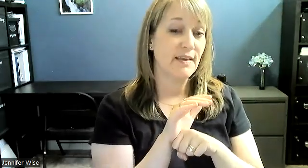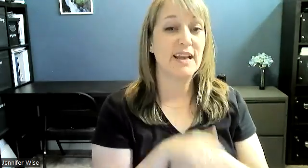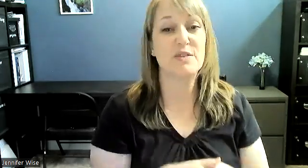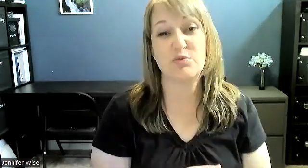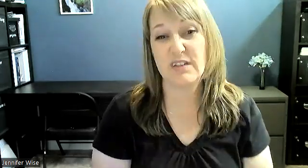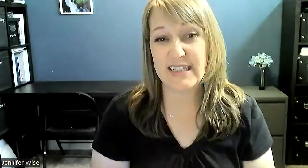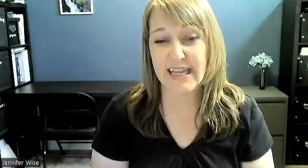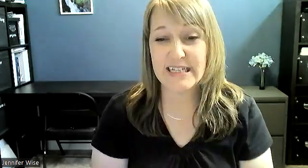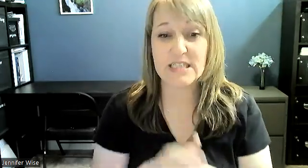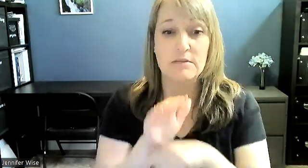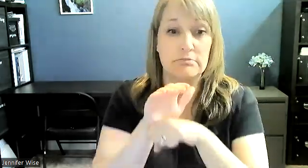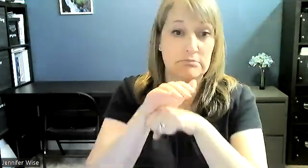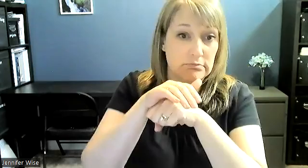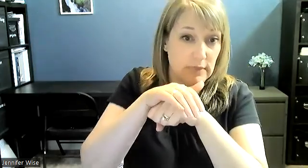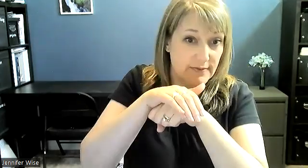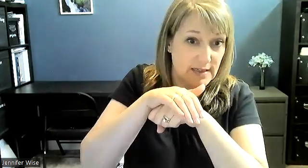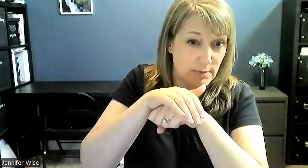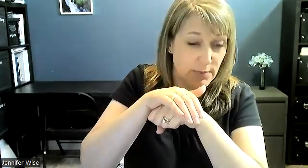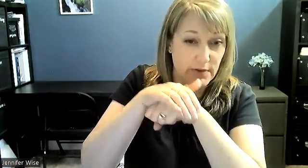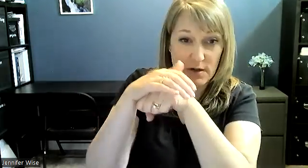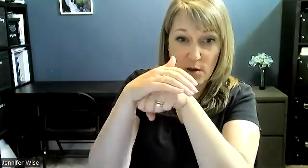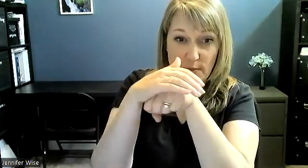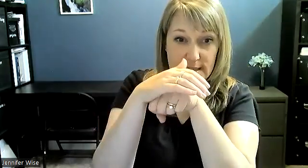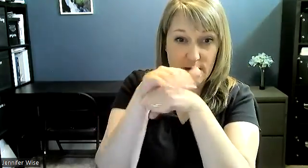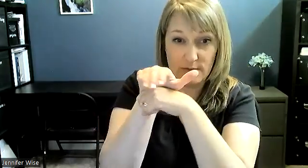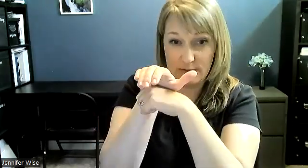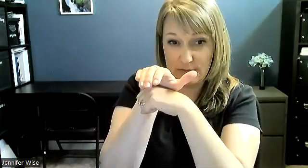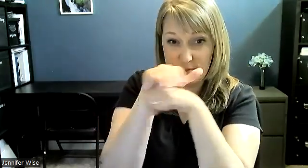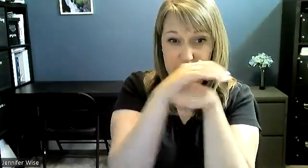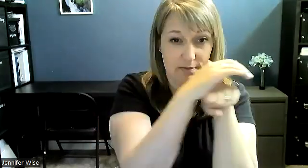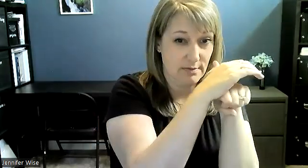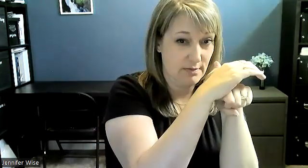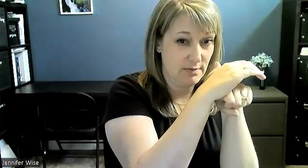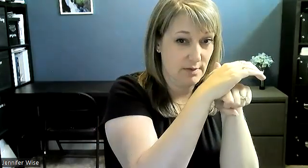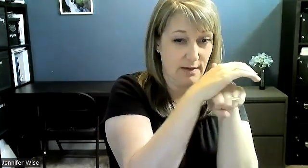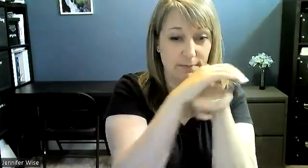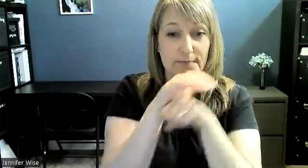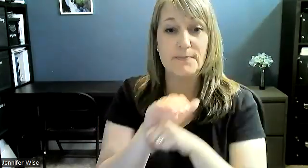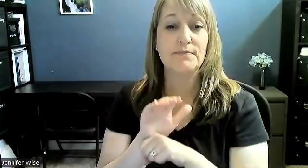And if it's really late, I've seen some people even come all the way down. Okay.